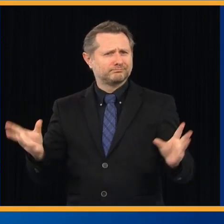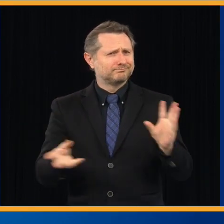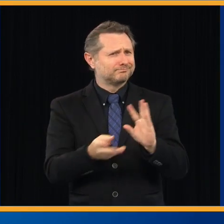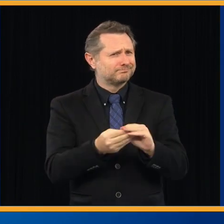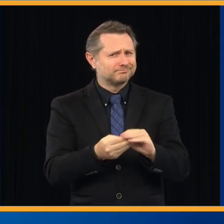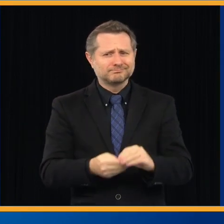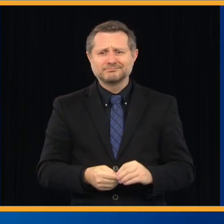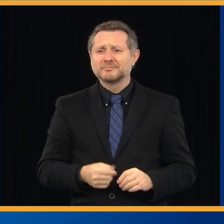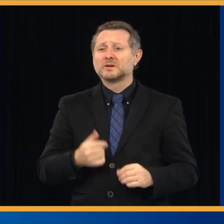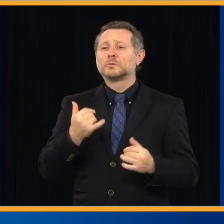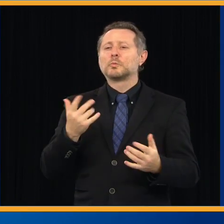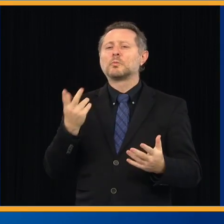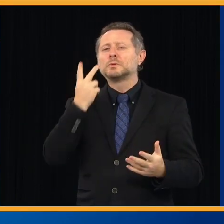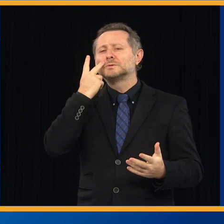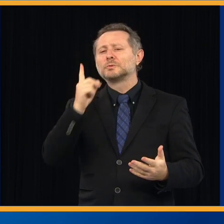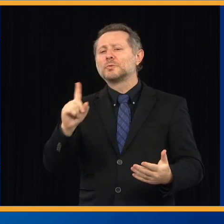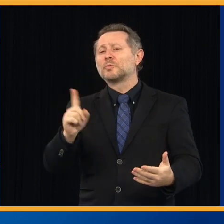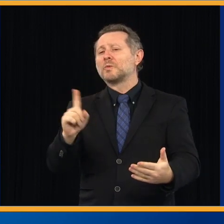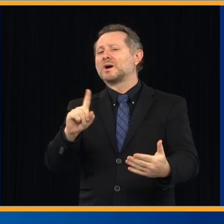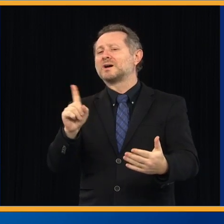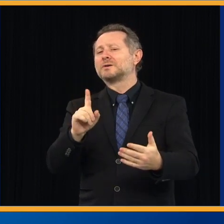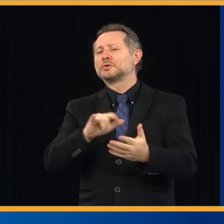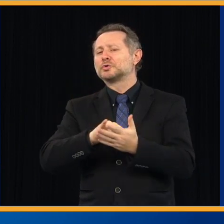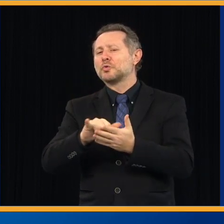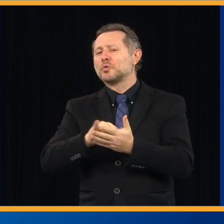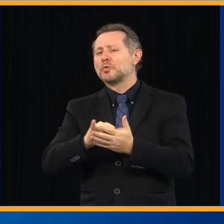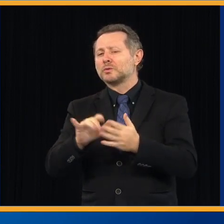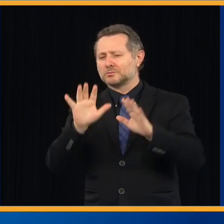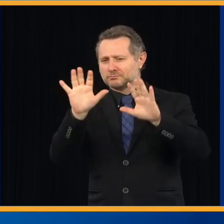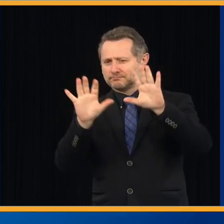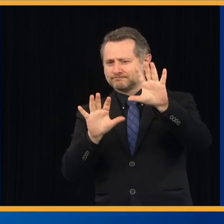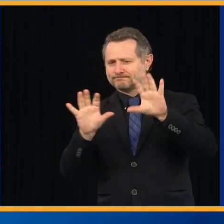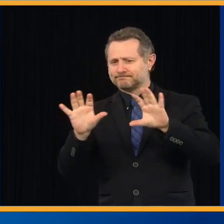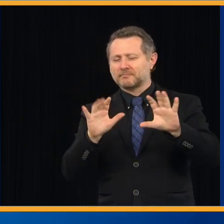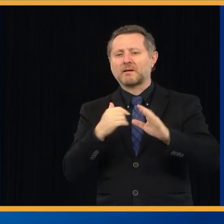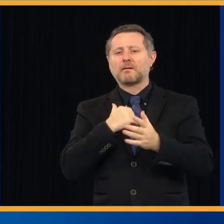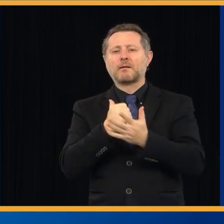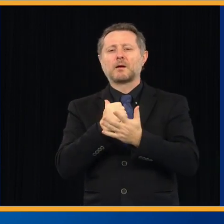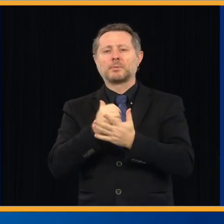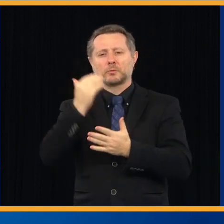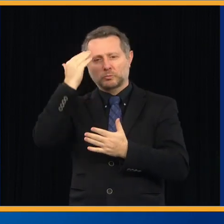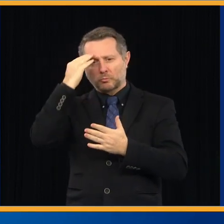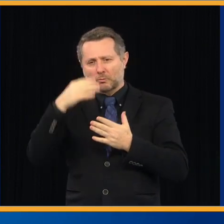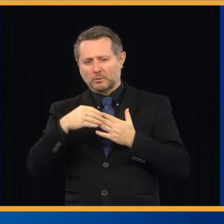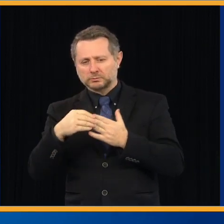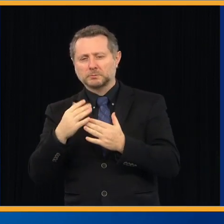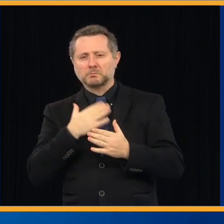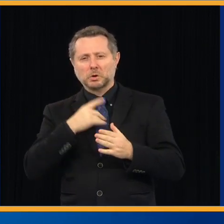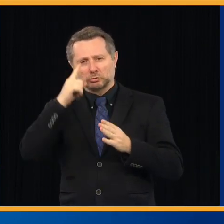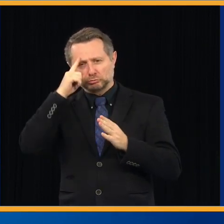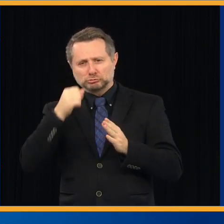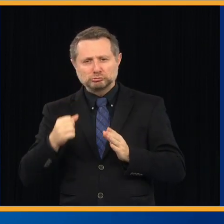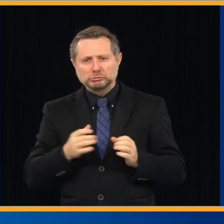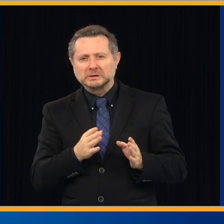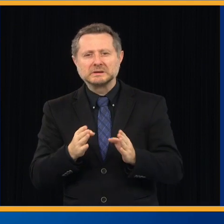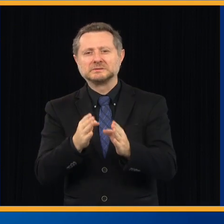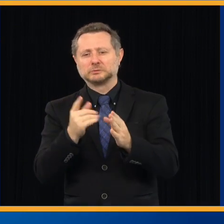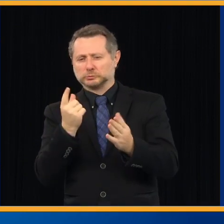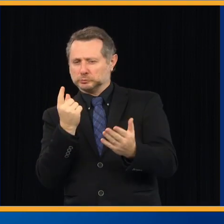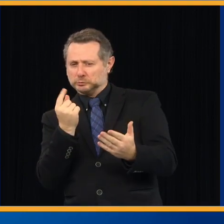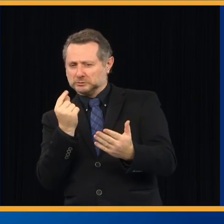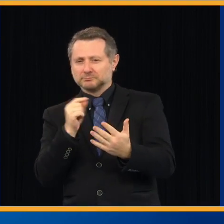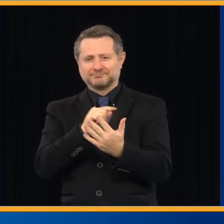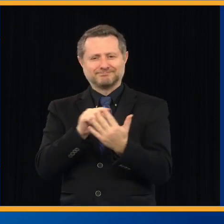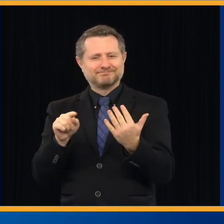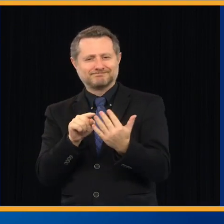in the state, who in the state, so that will inform our strategy. You can see it's a little bit more